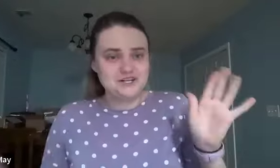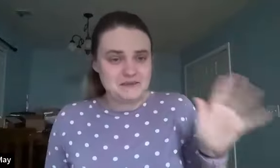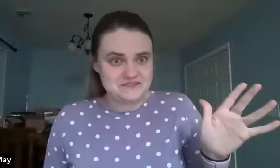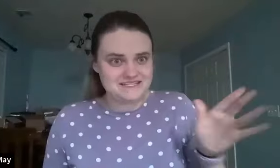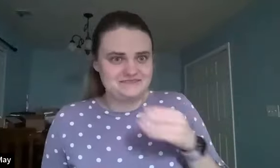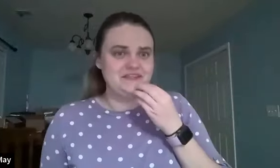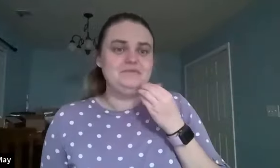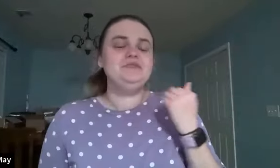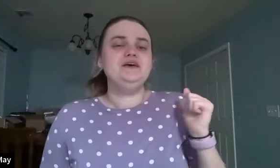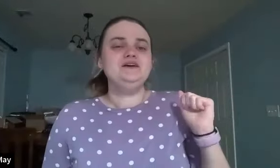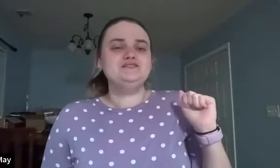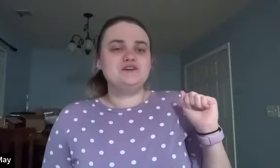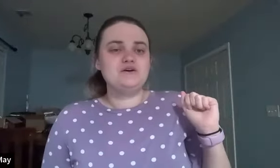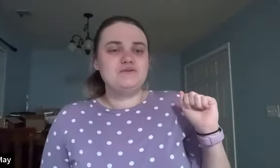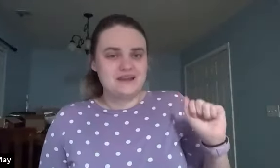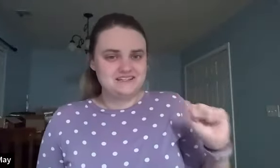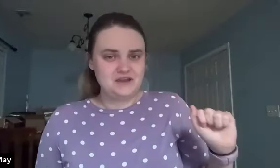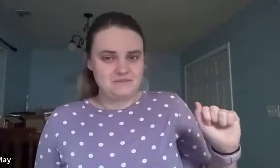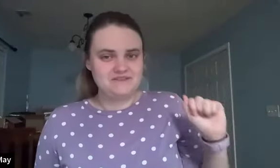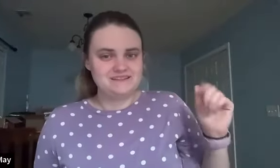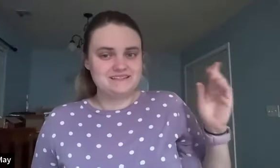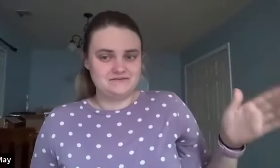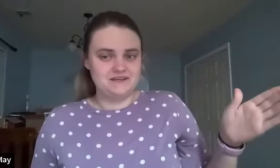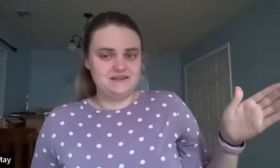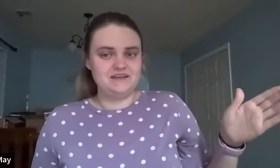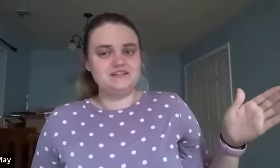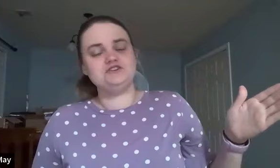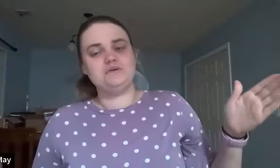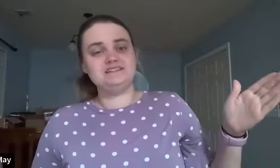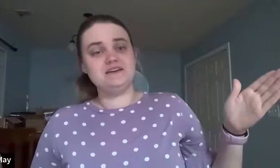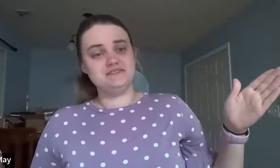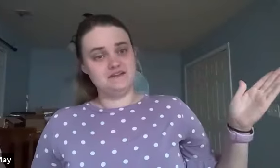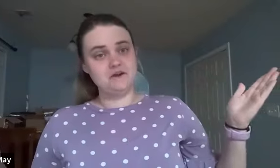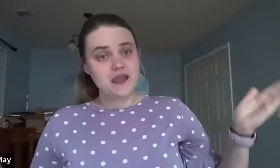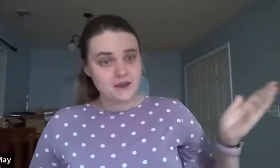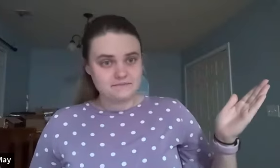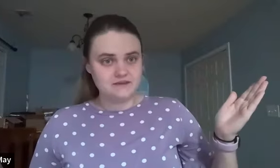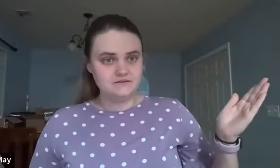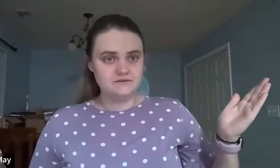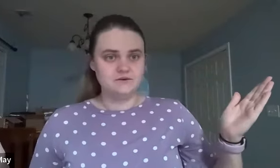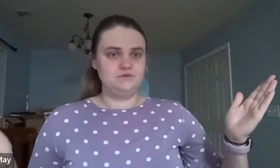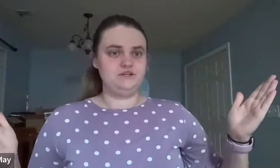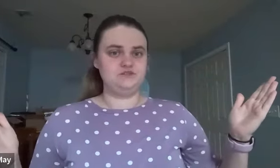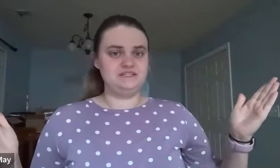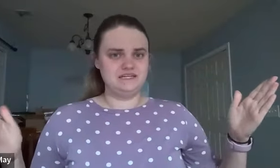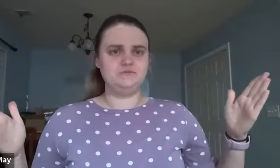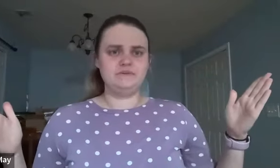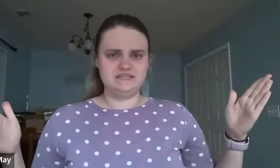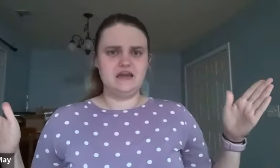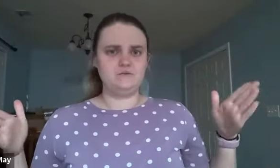happy Thanksgiving though. So the way to do happy Thanksgiving is you're going to sign the sign for happy, which we did when we did Halloween,